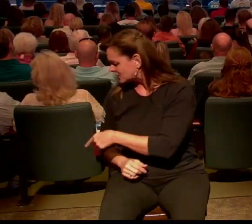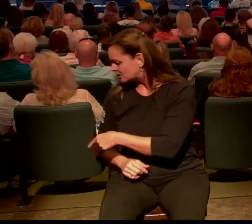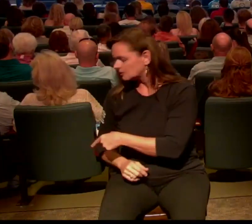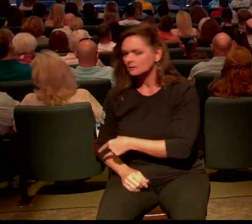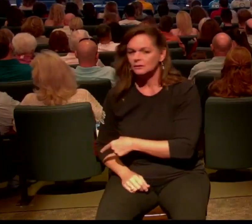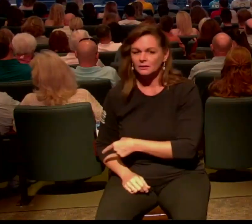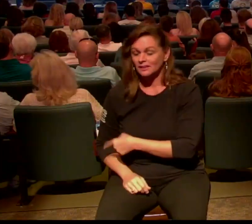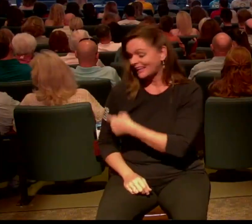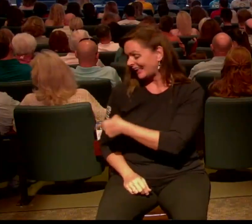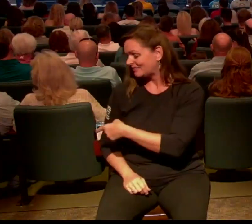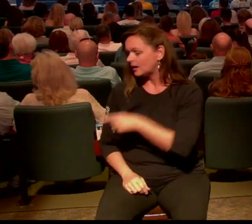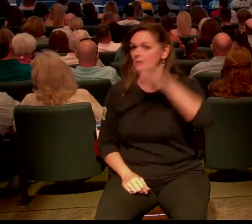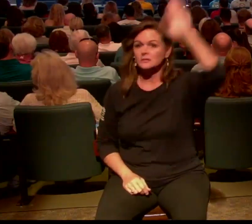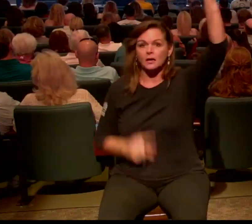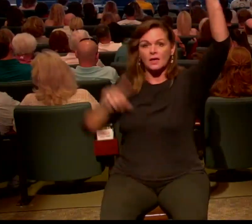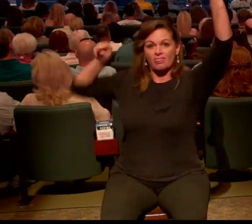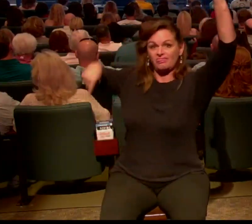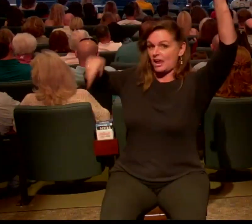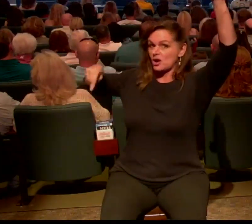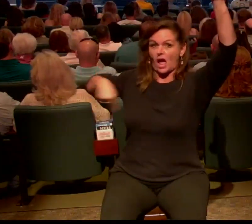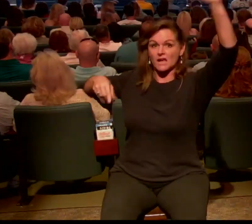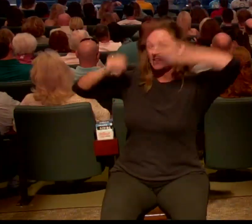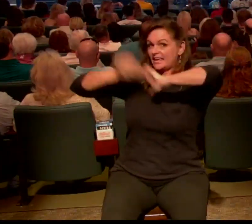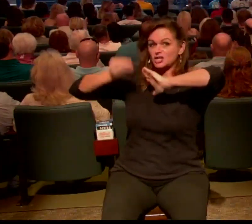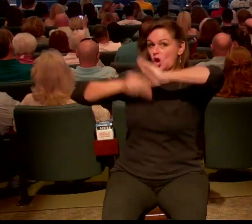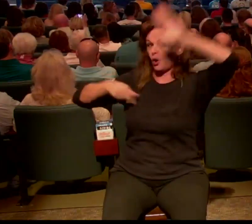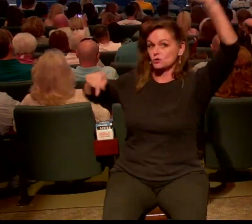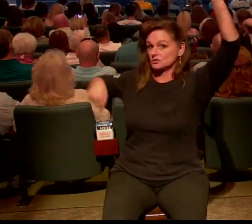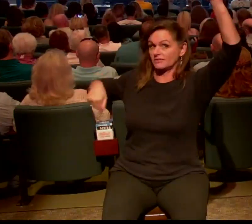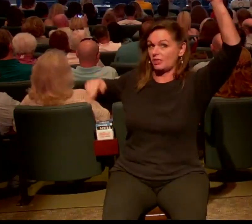it's no problem. Just raise your hand and point to them.